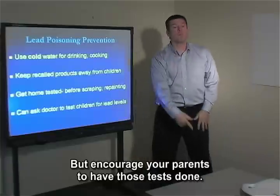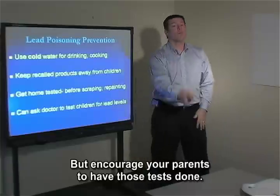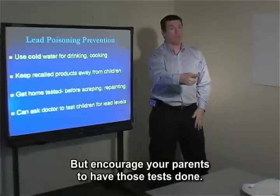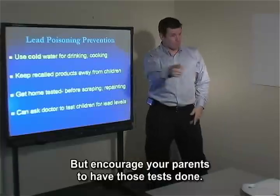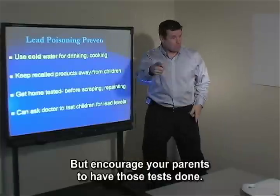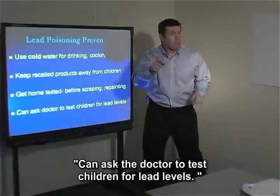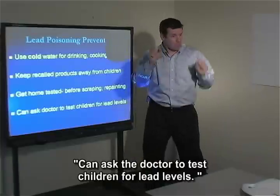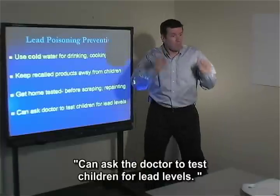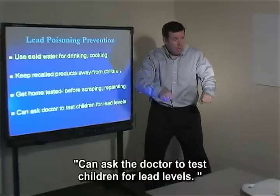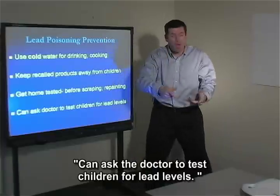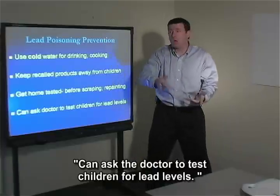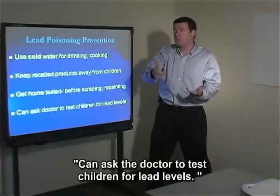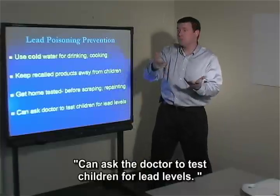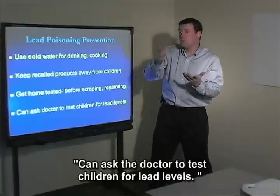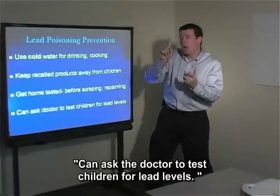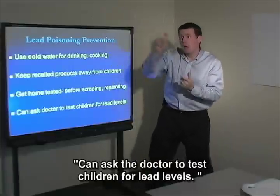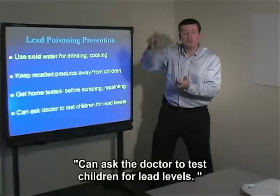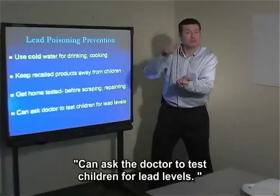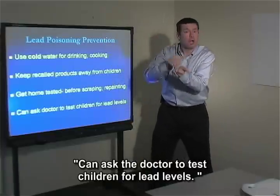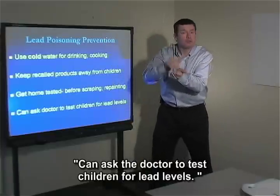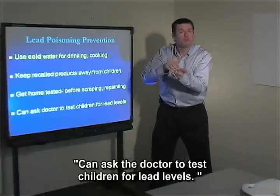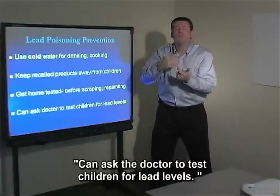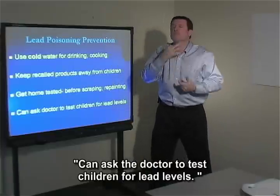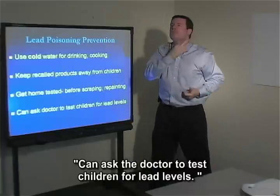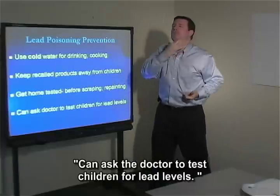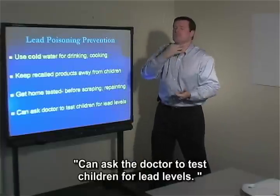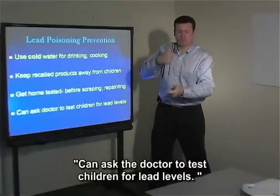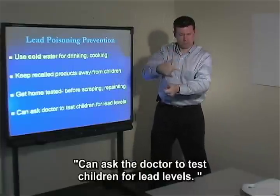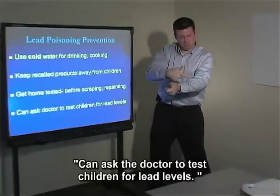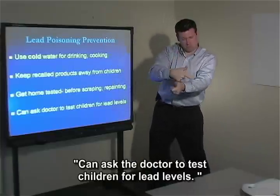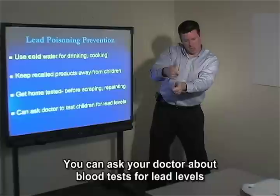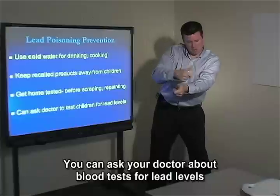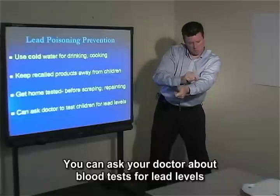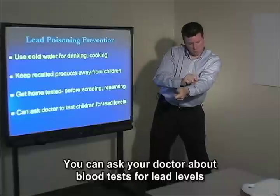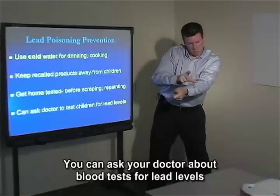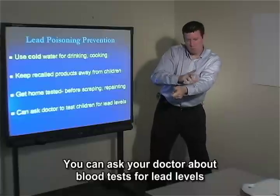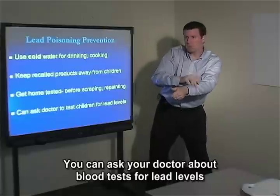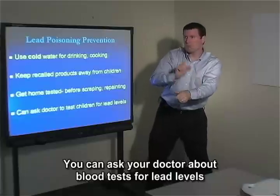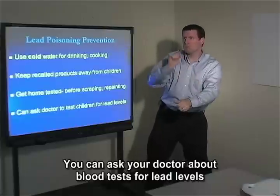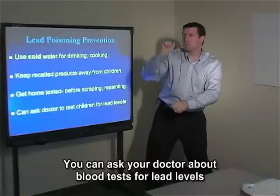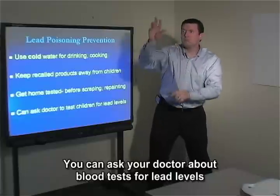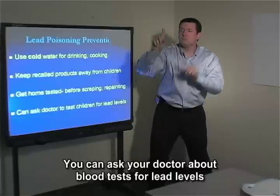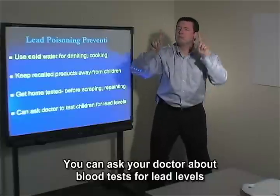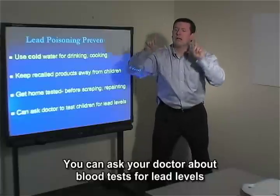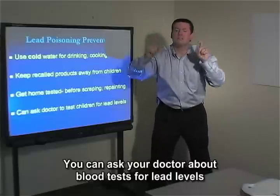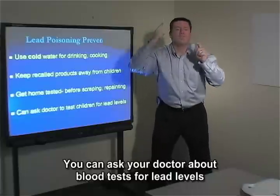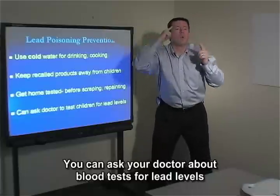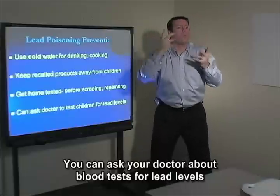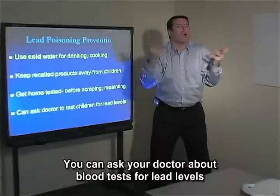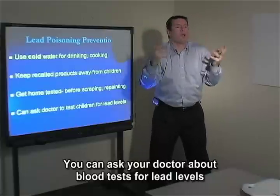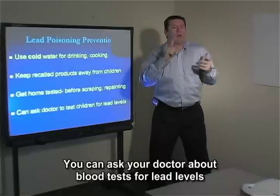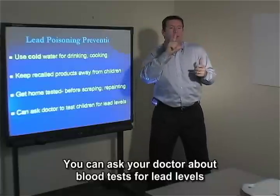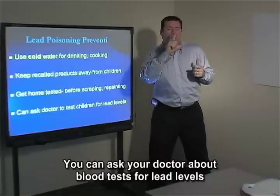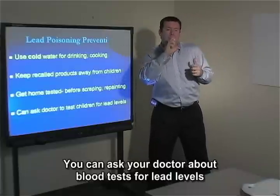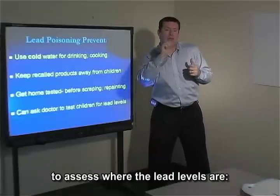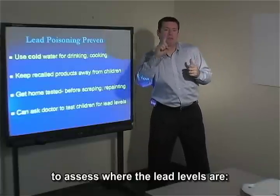You can ask the doctor to test children for lead levels. You can ask your doctor about blood tests for lead levels to assess